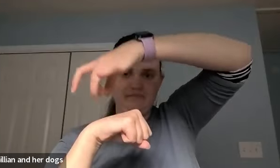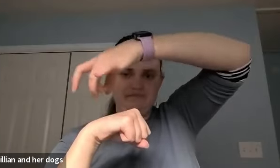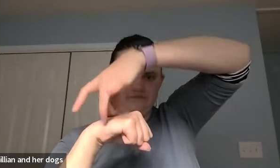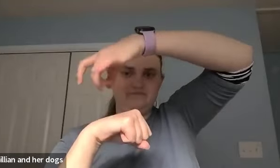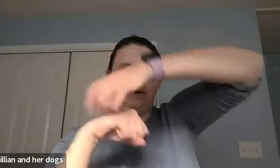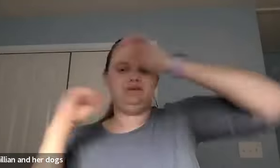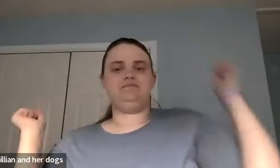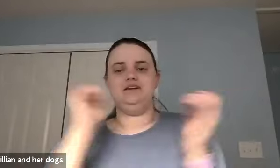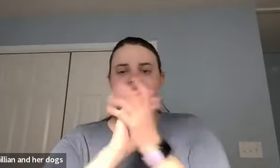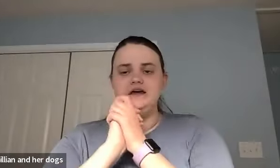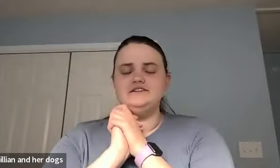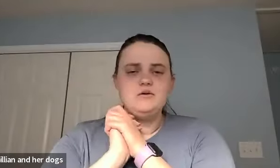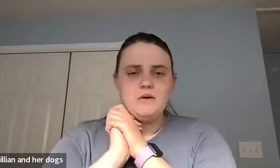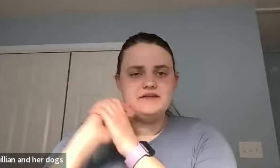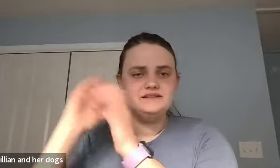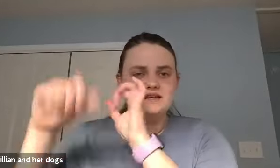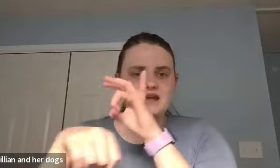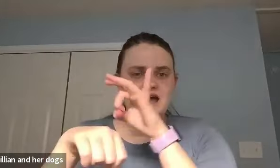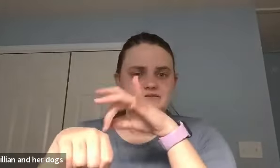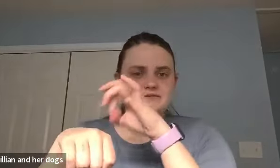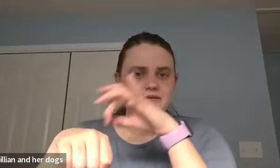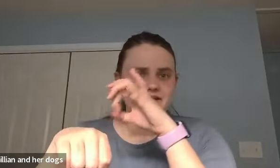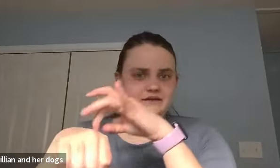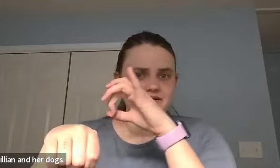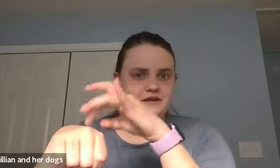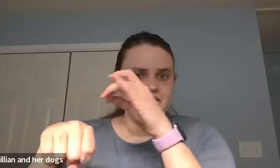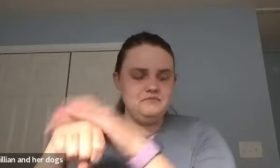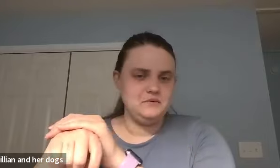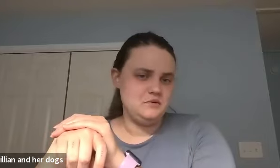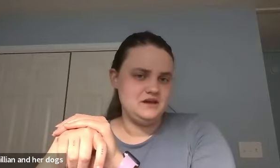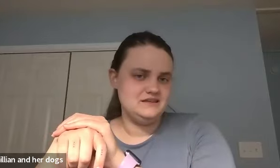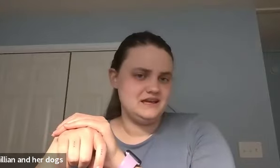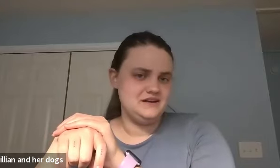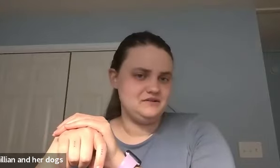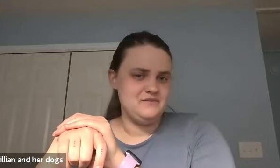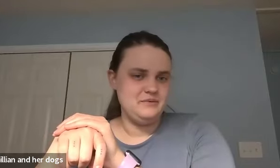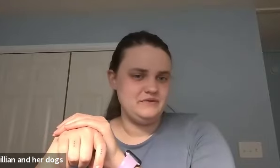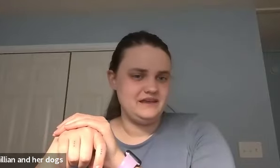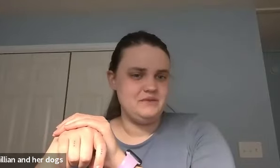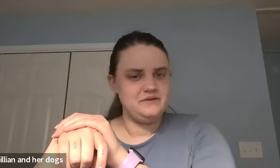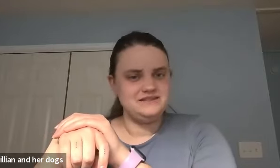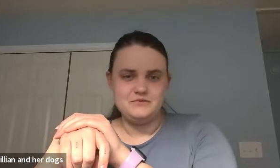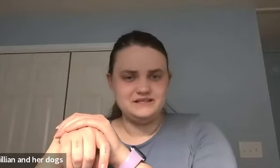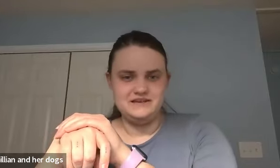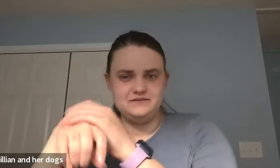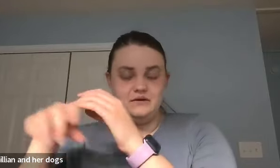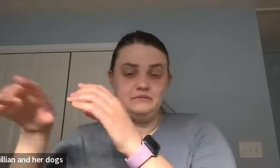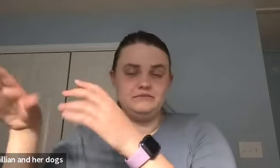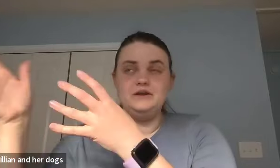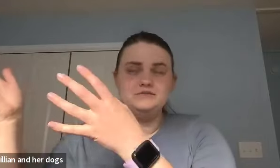Yep, pumpkin. Don't know why they decided to have it flicking. Maybe because I know a lot of people, when they get pumpkins and they want to save it. I know it's more